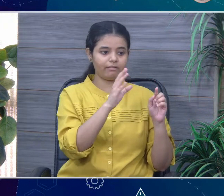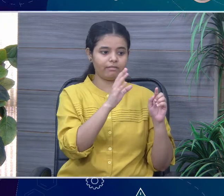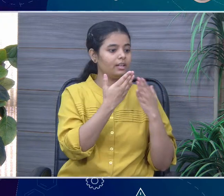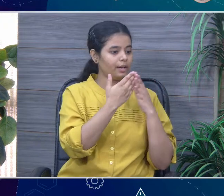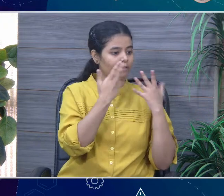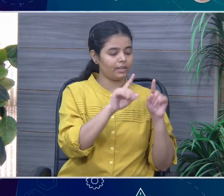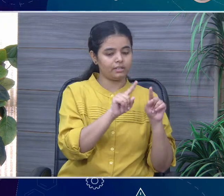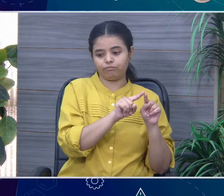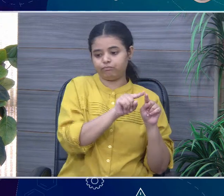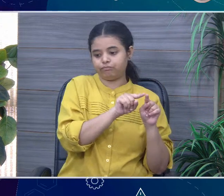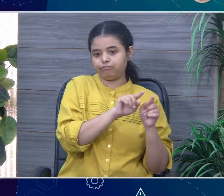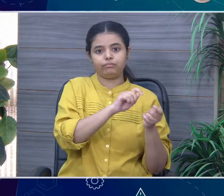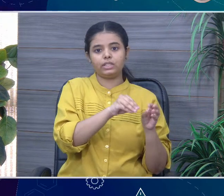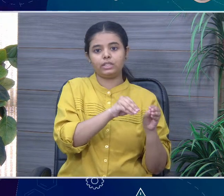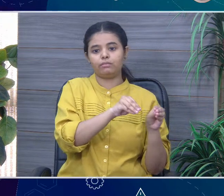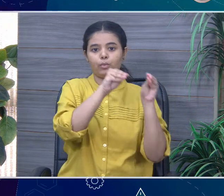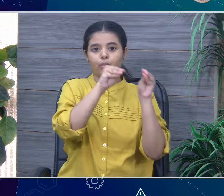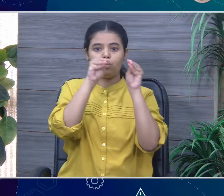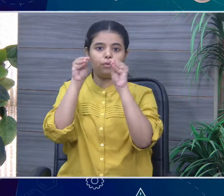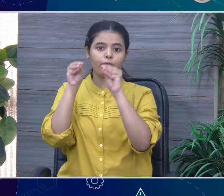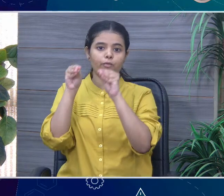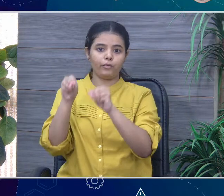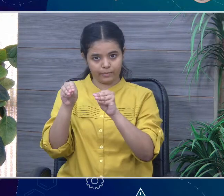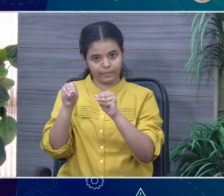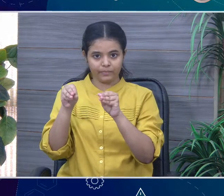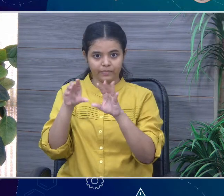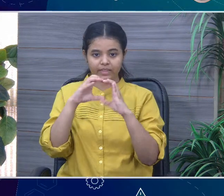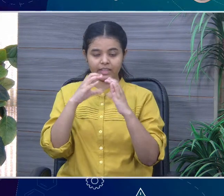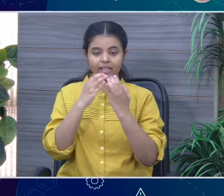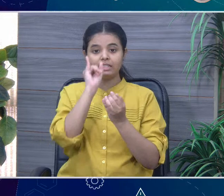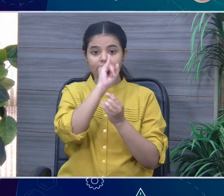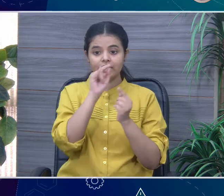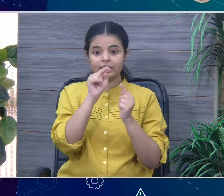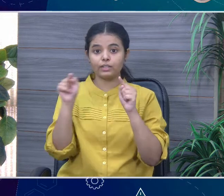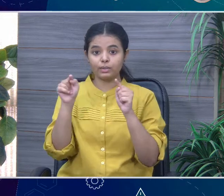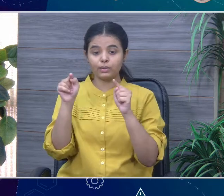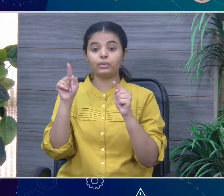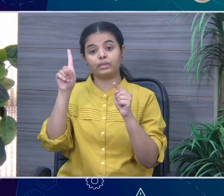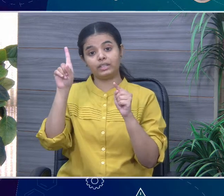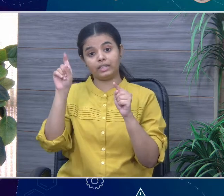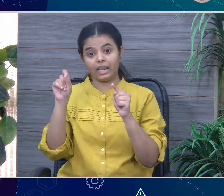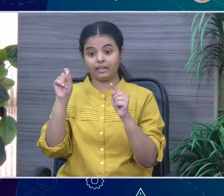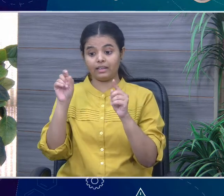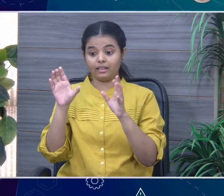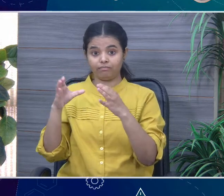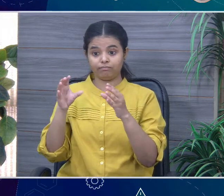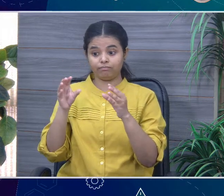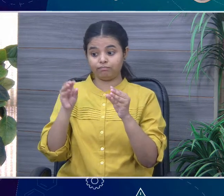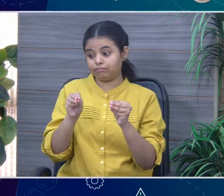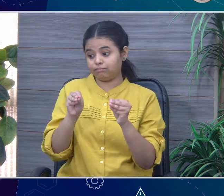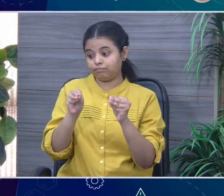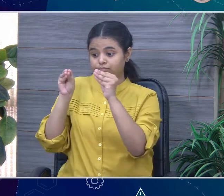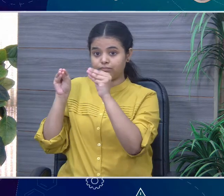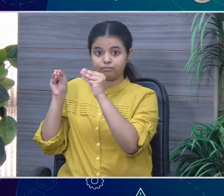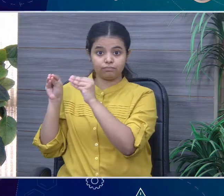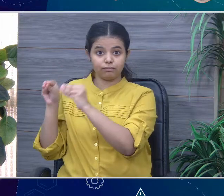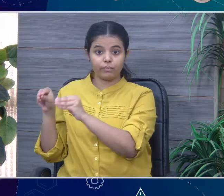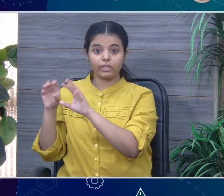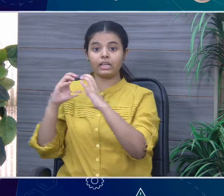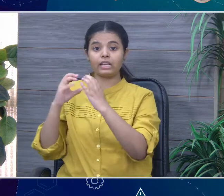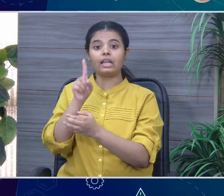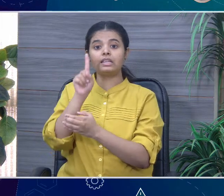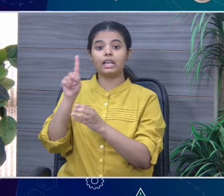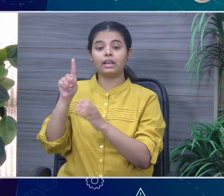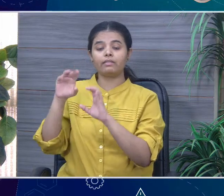primary school, 5th class children were the senior most, and they have that habit of getting the attention. All